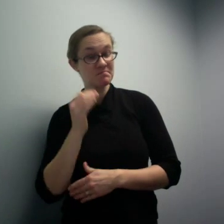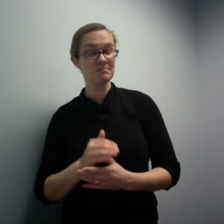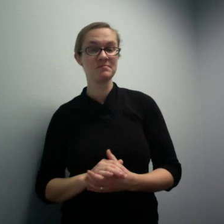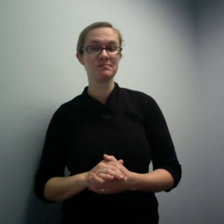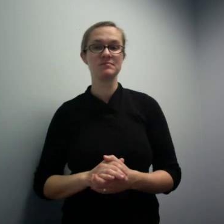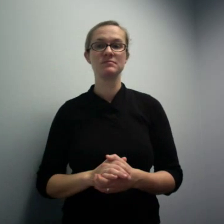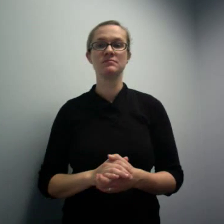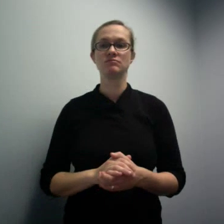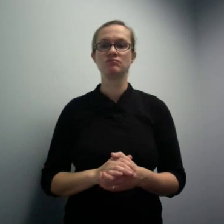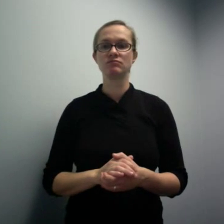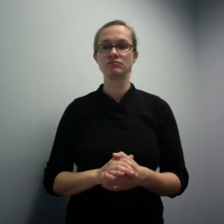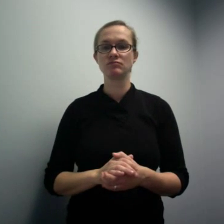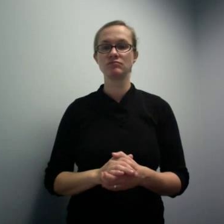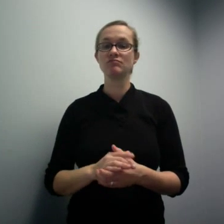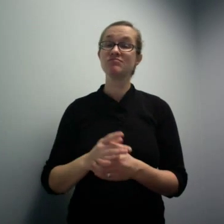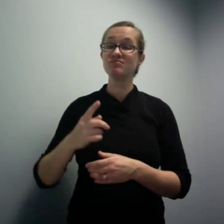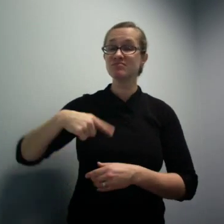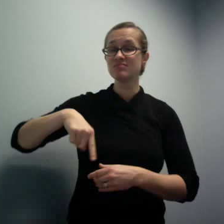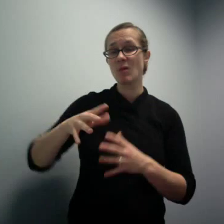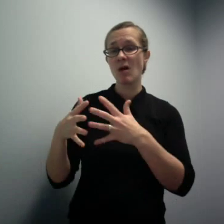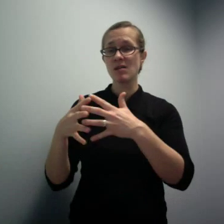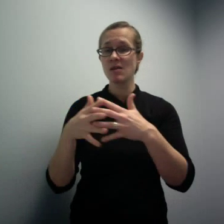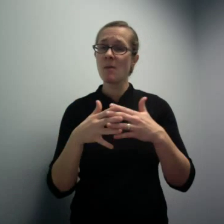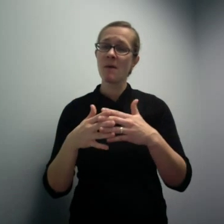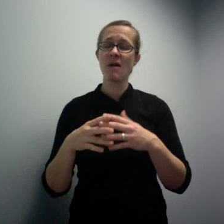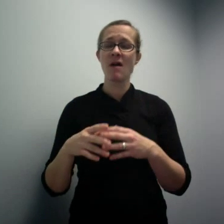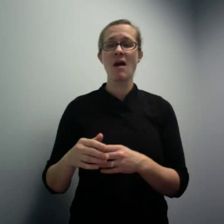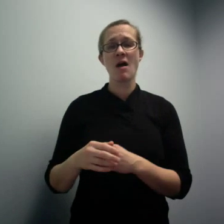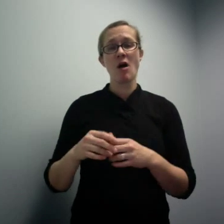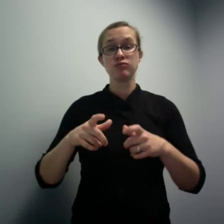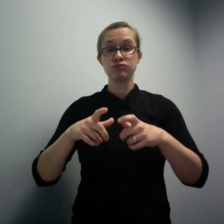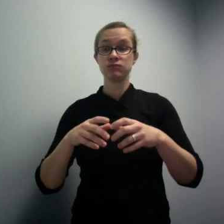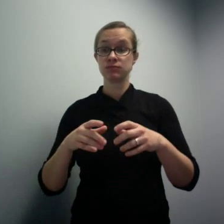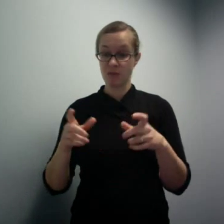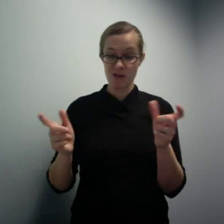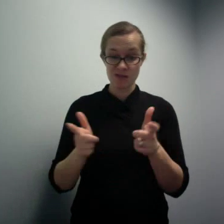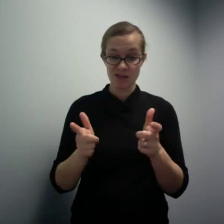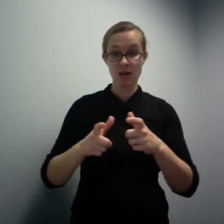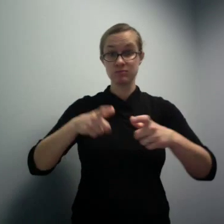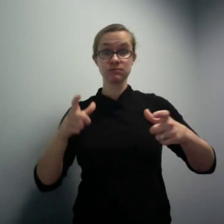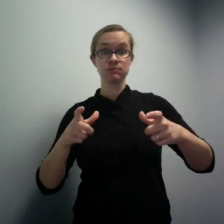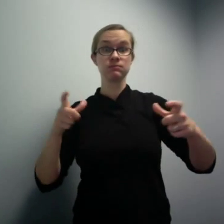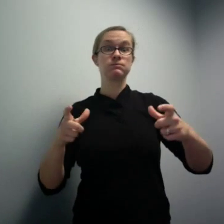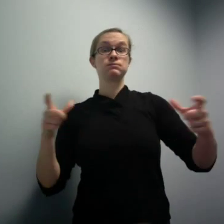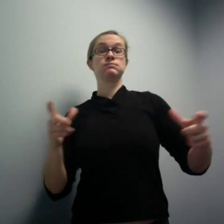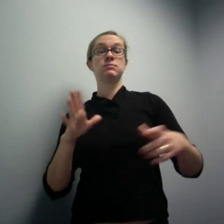Did you know that we Americans have about 3 times the amount of space we did 50 years ago?